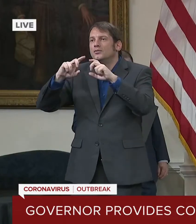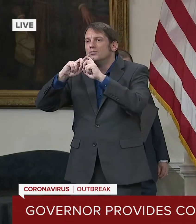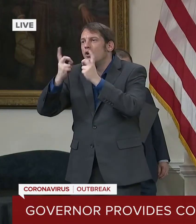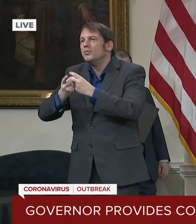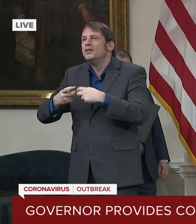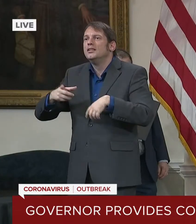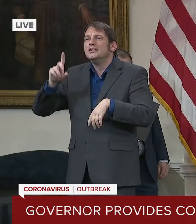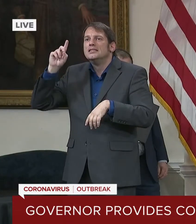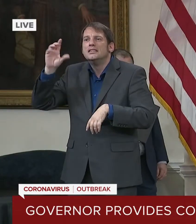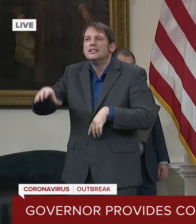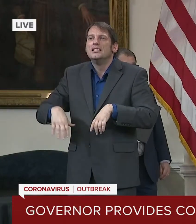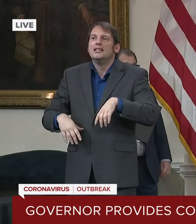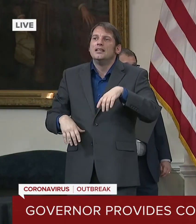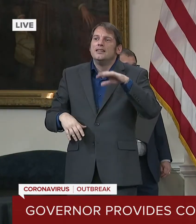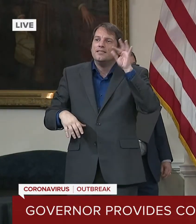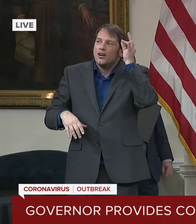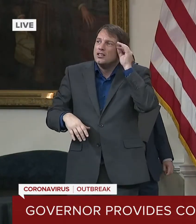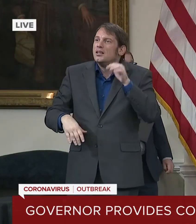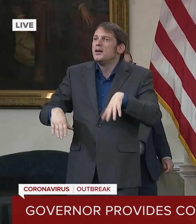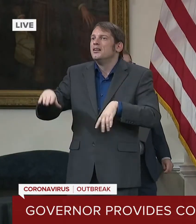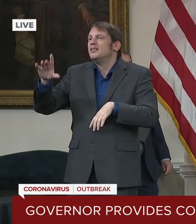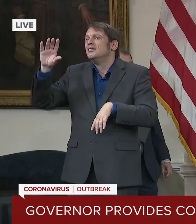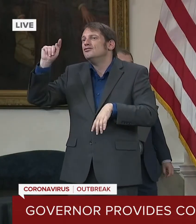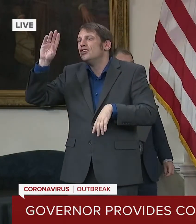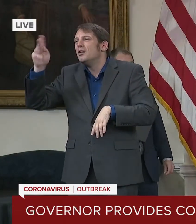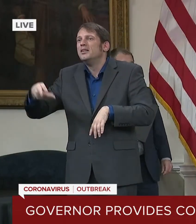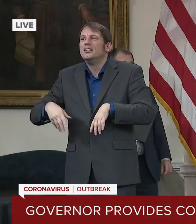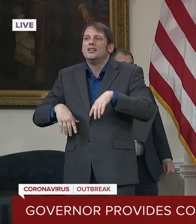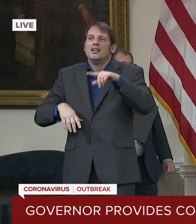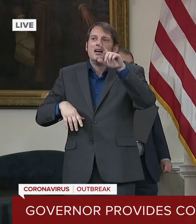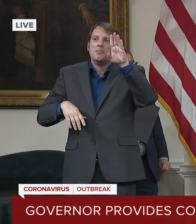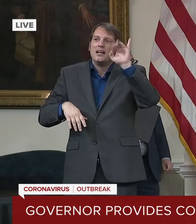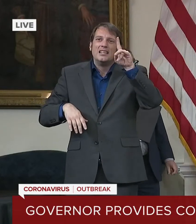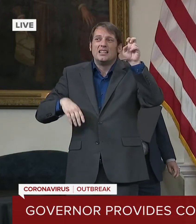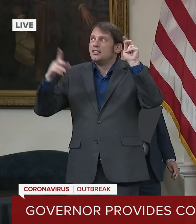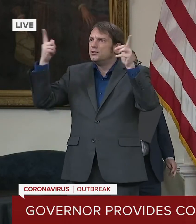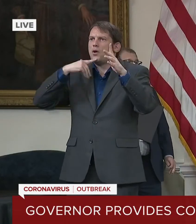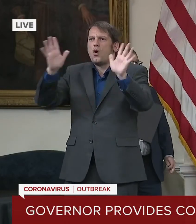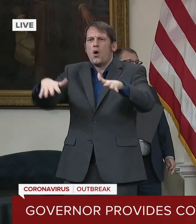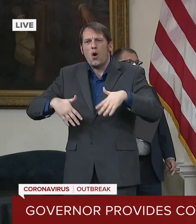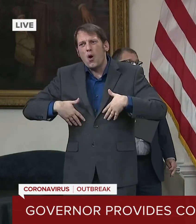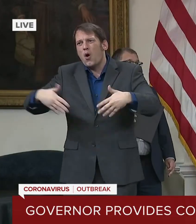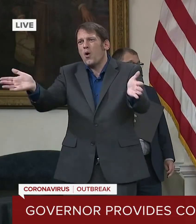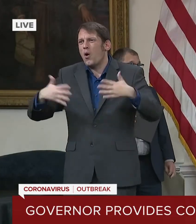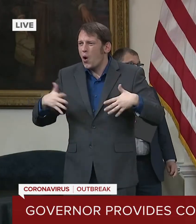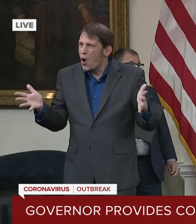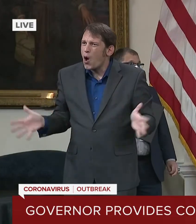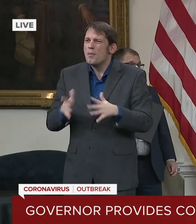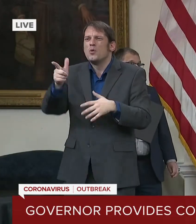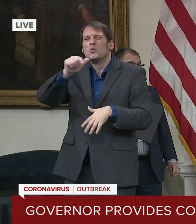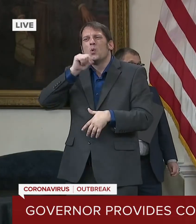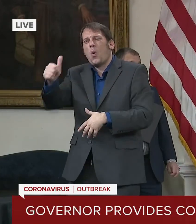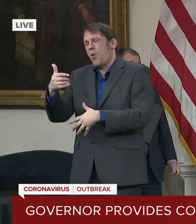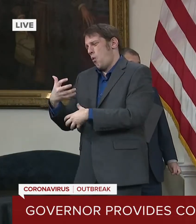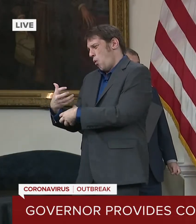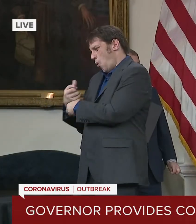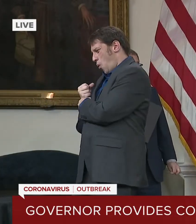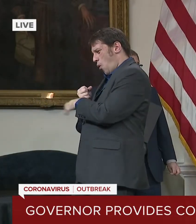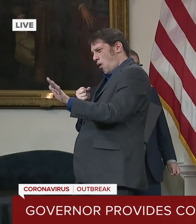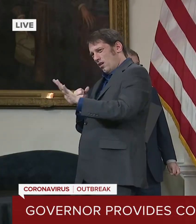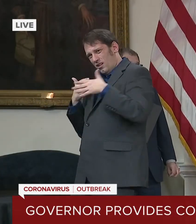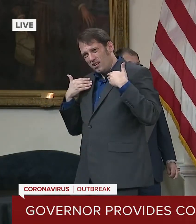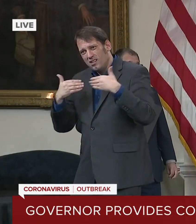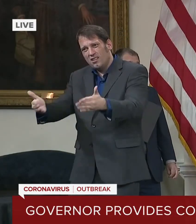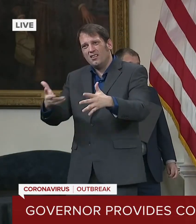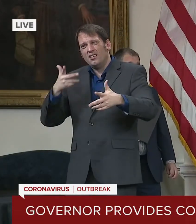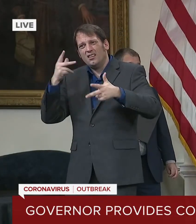administration and the Biden administration, said you need to open it up to more groups. They all specifically said to open